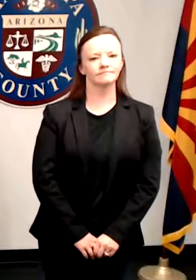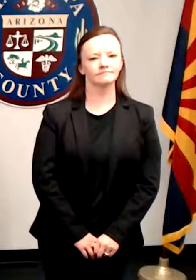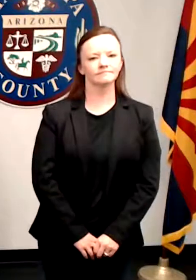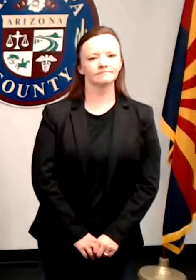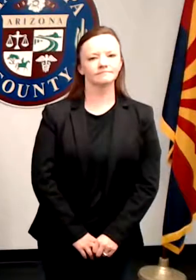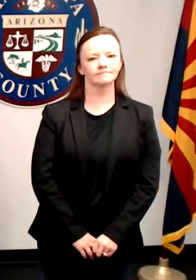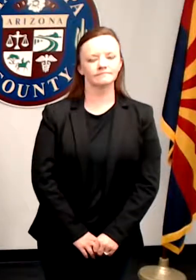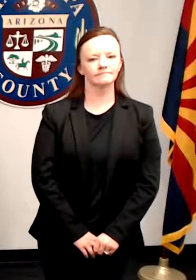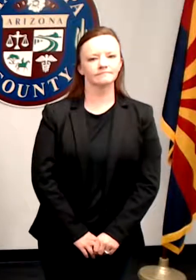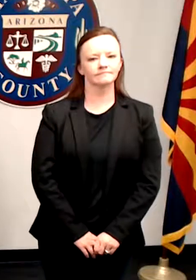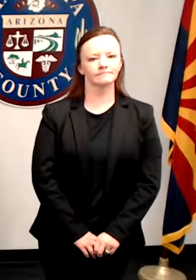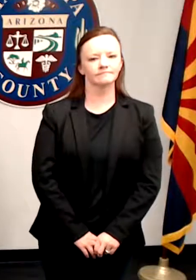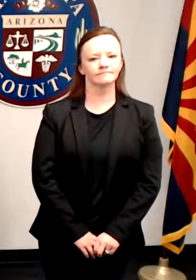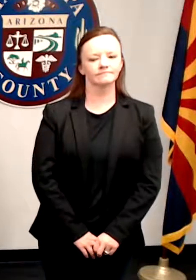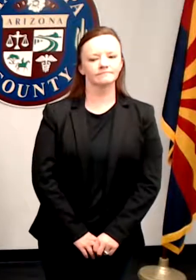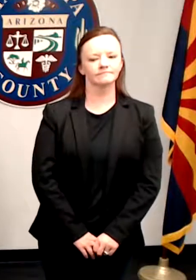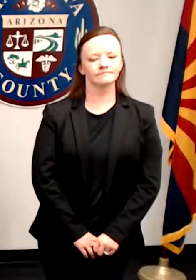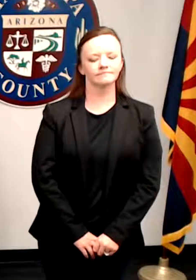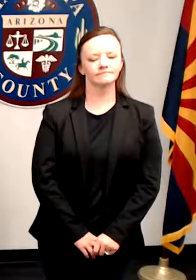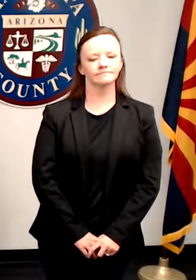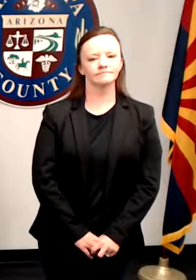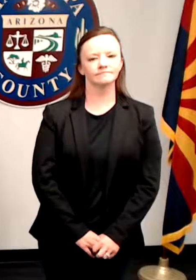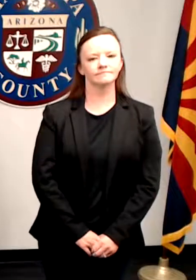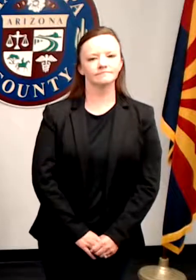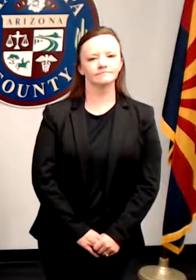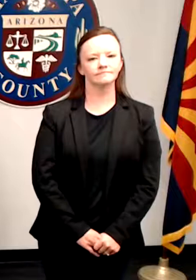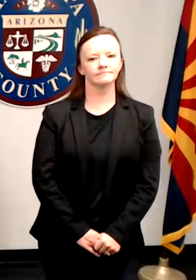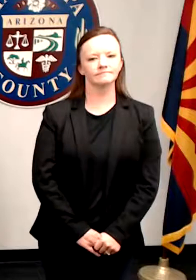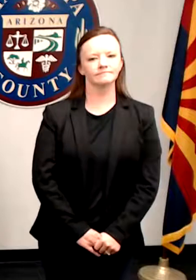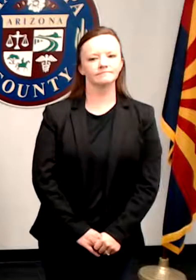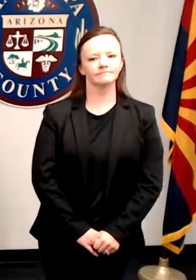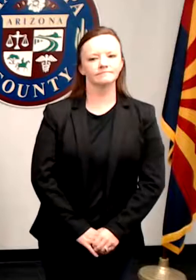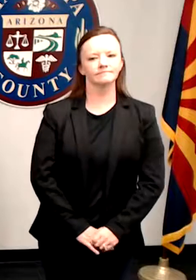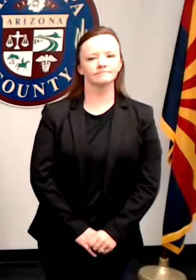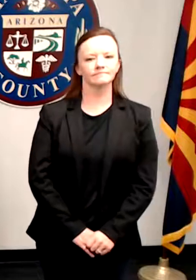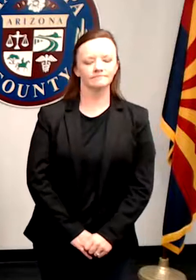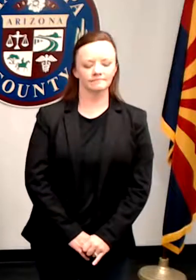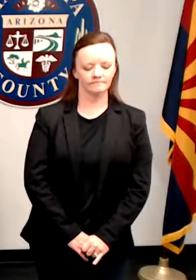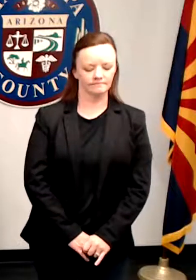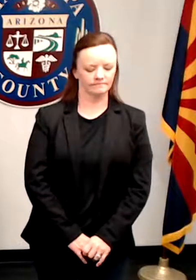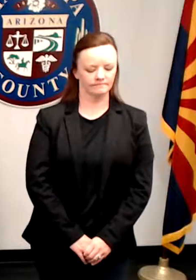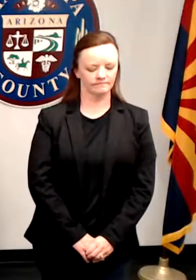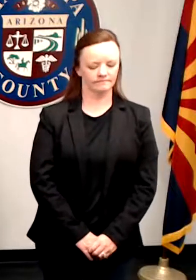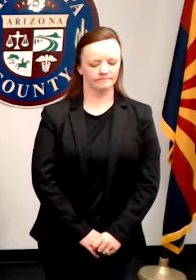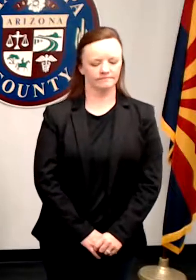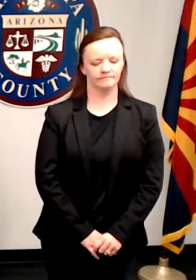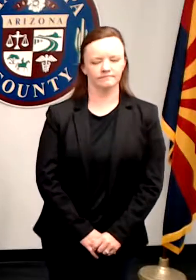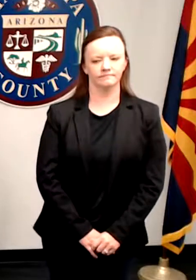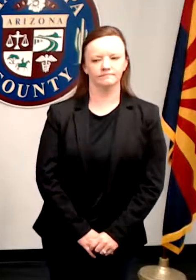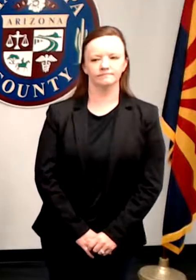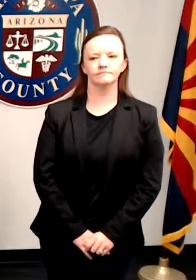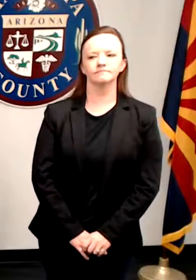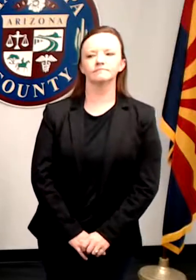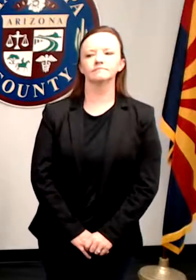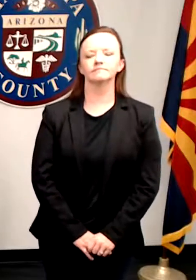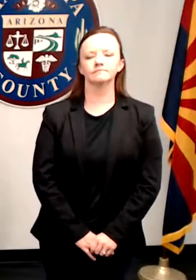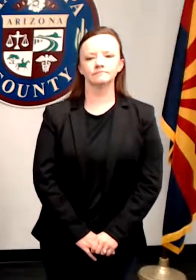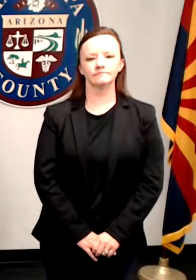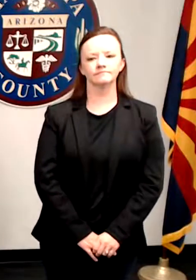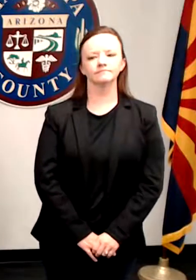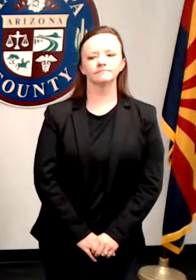esa comunicación y ofreciéndoles todos los recursos que necesiten para evitar que se siga propagando en la comunidad o los residentes que ellos